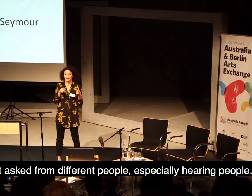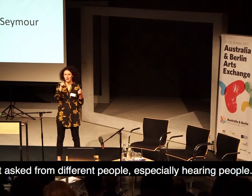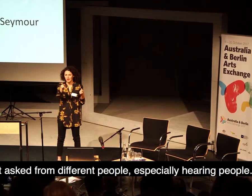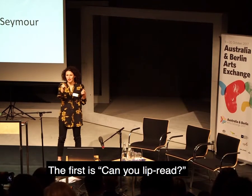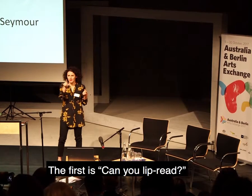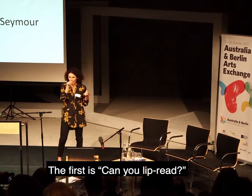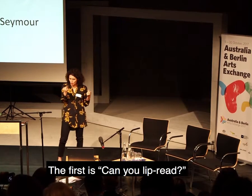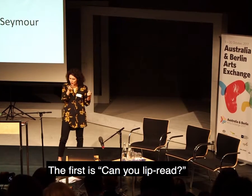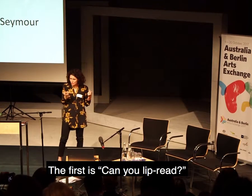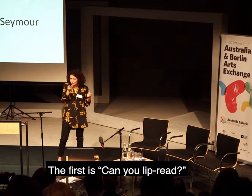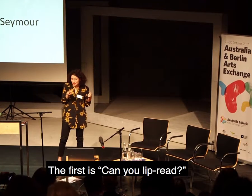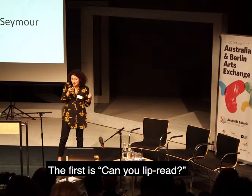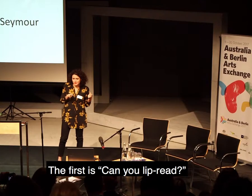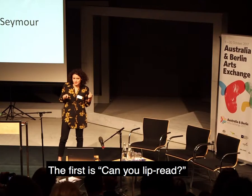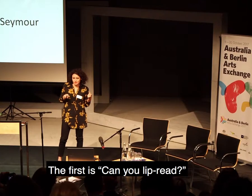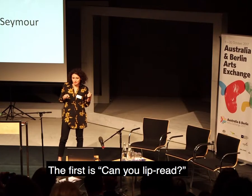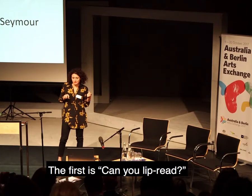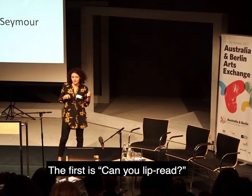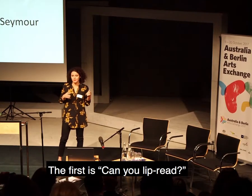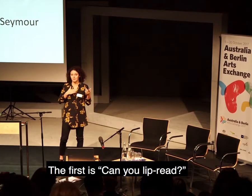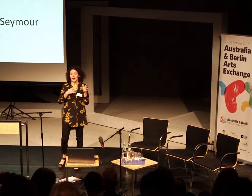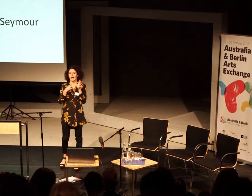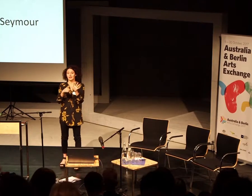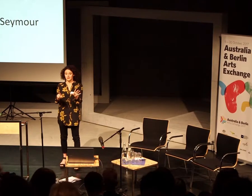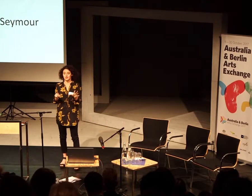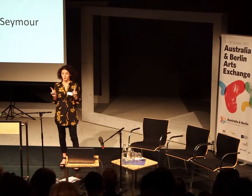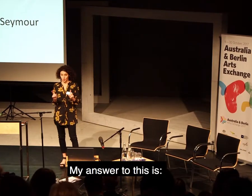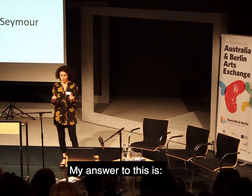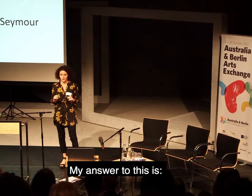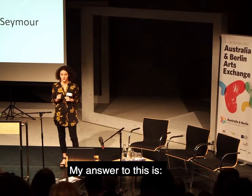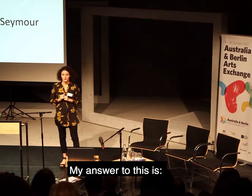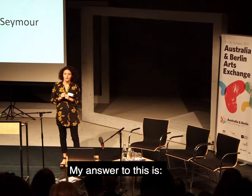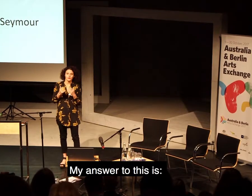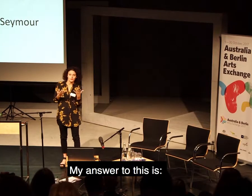people. The first is, can you lip read? My answer to this is,